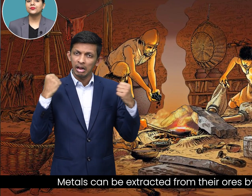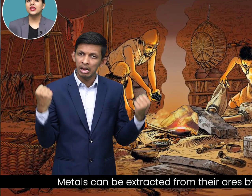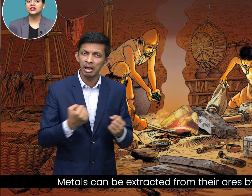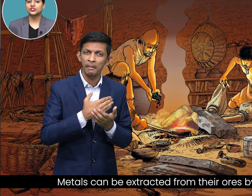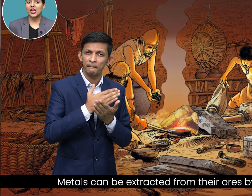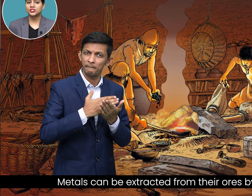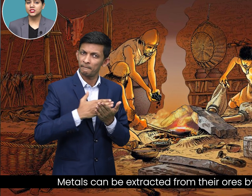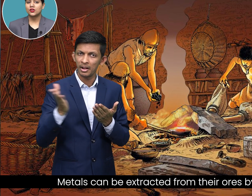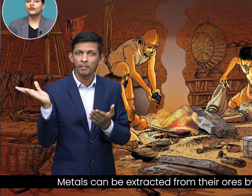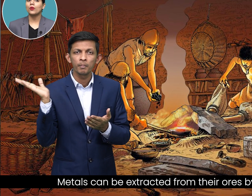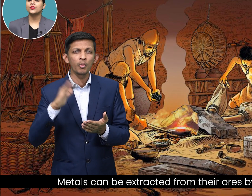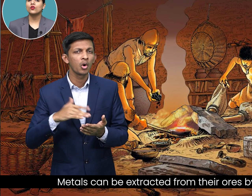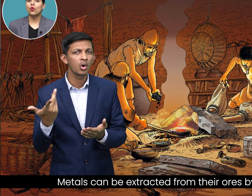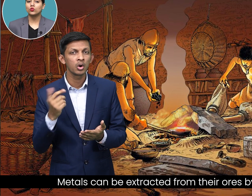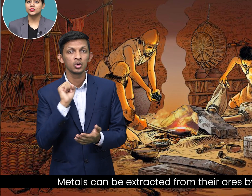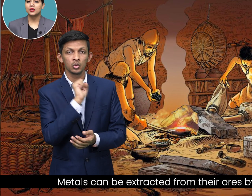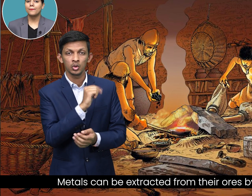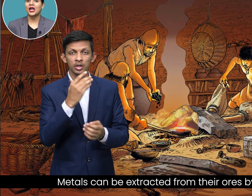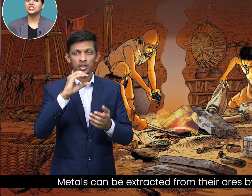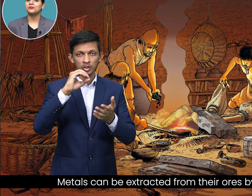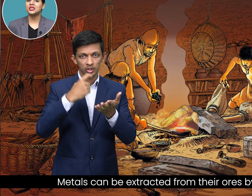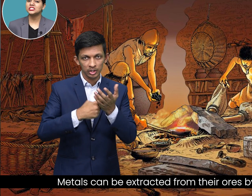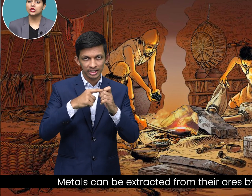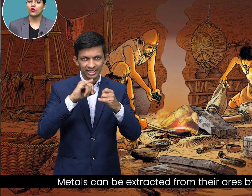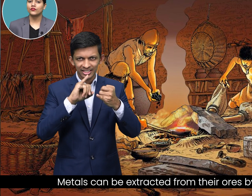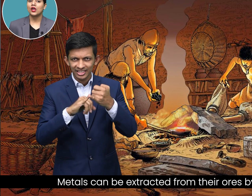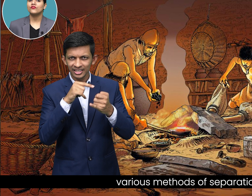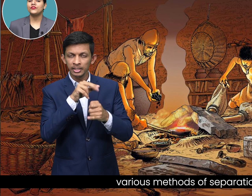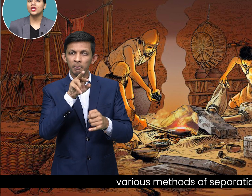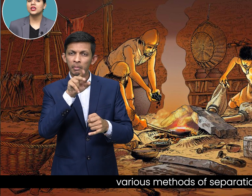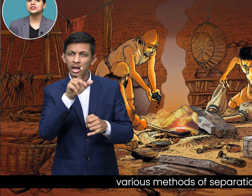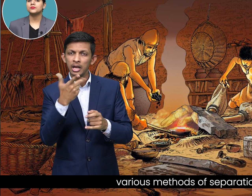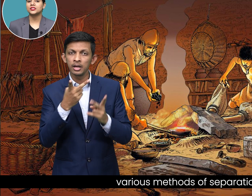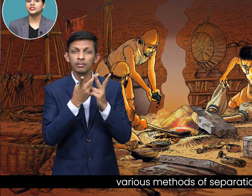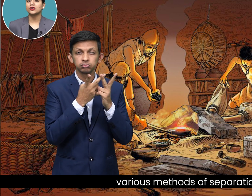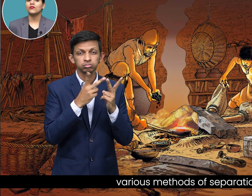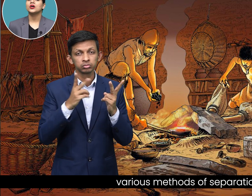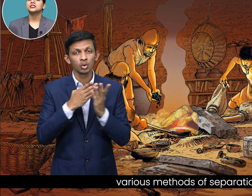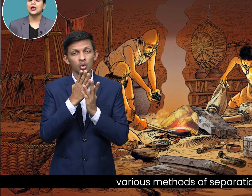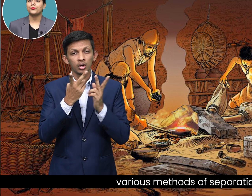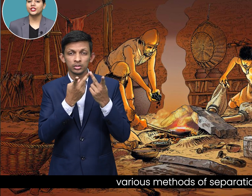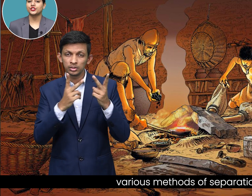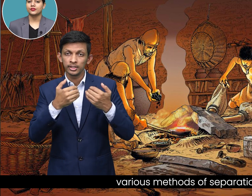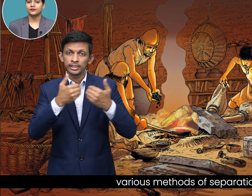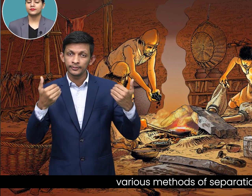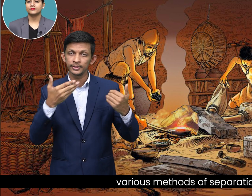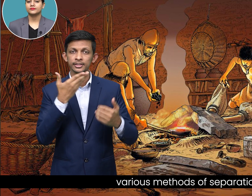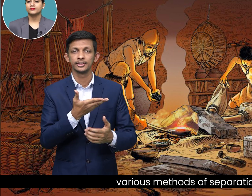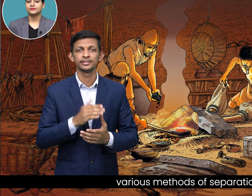Metals can be extracted from their ores by the means of various methods of